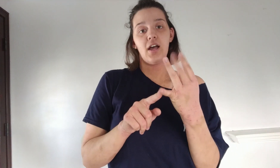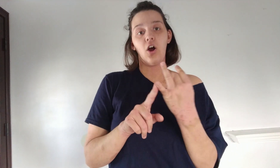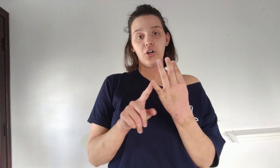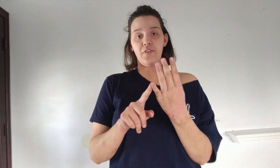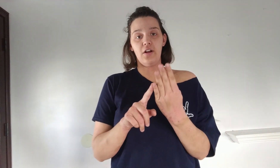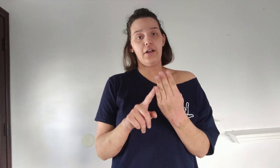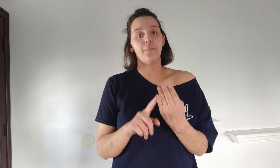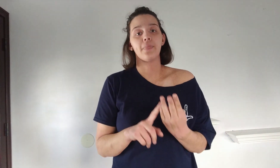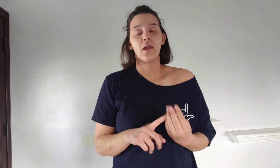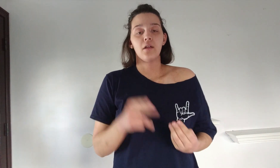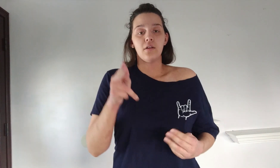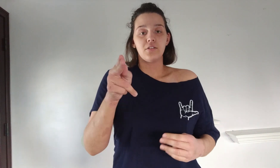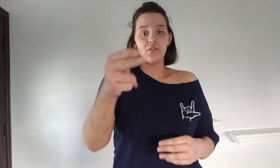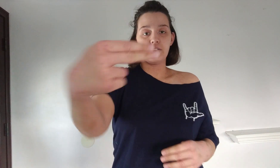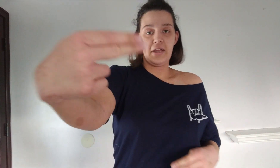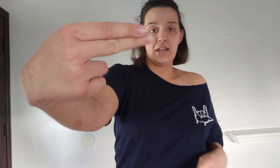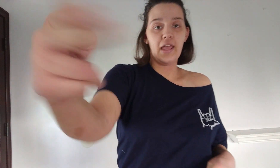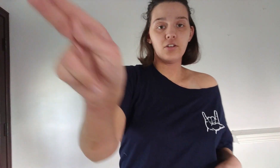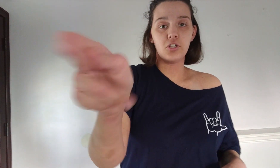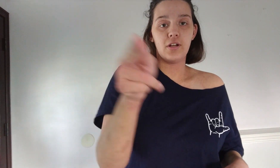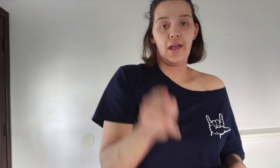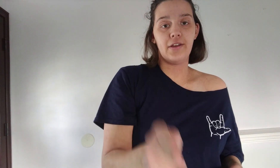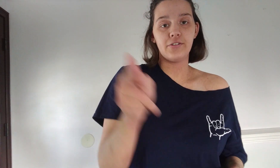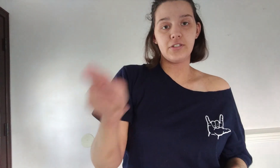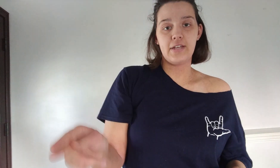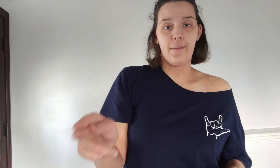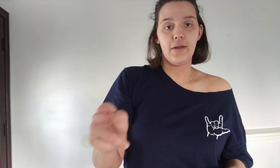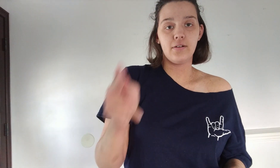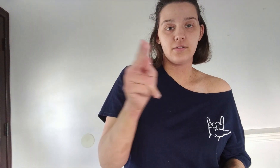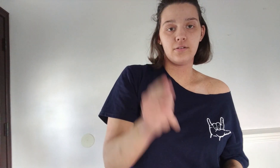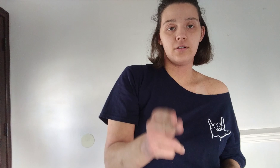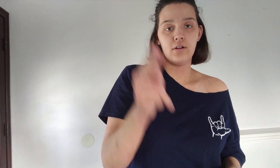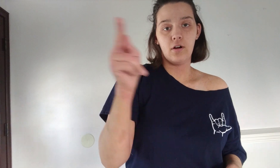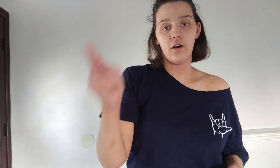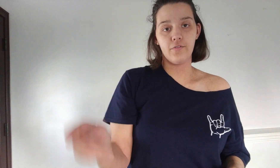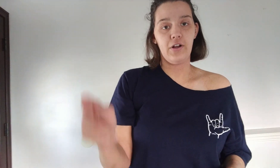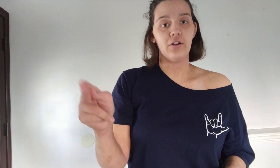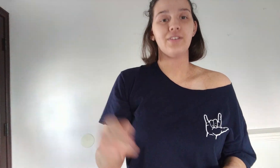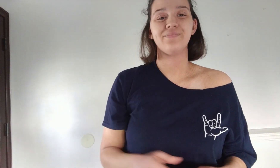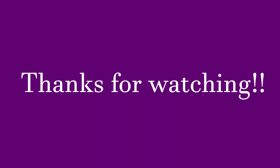hard of hearing. So you take an H and you just tap it, hard of hearing.